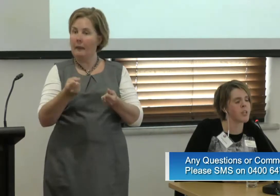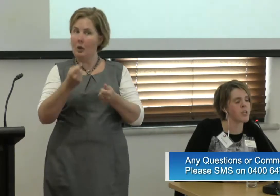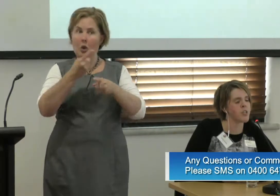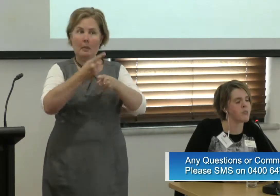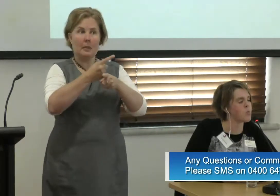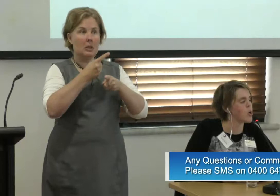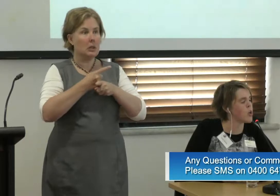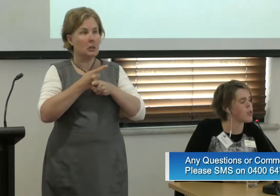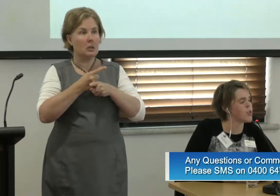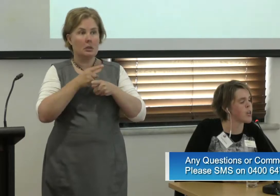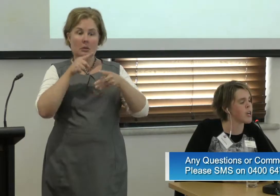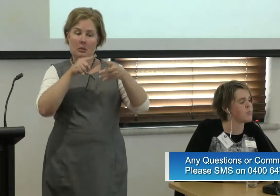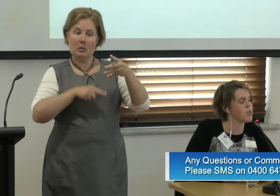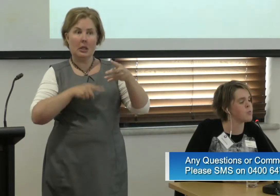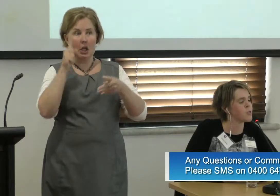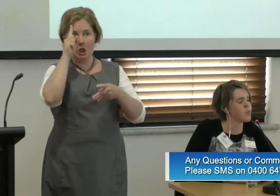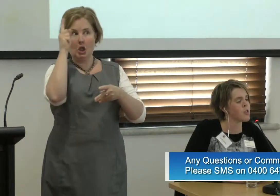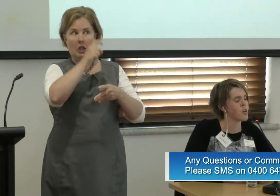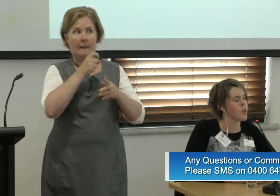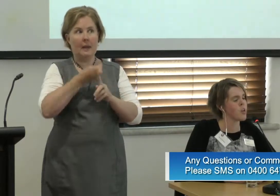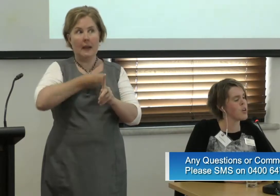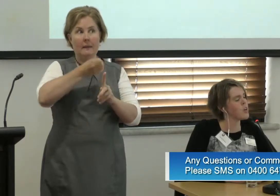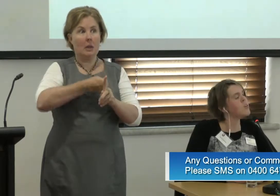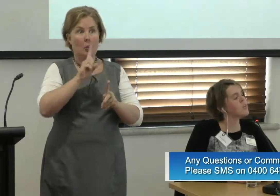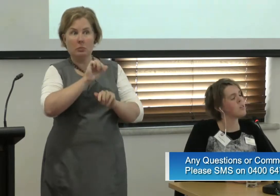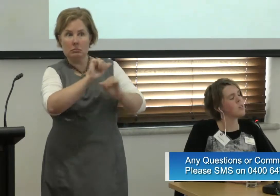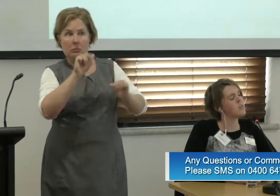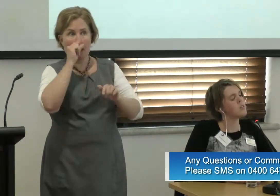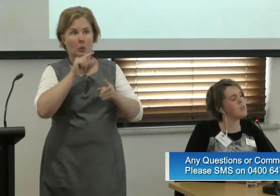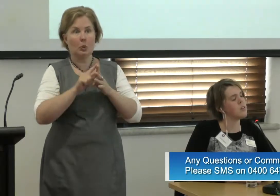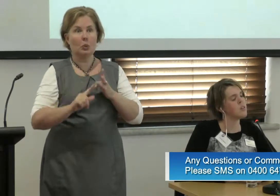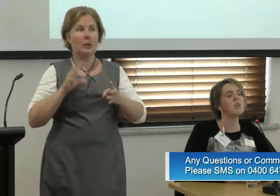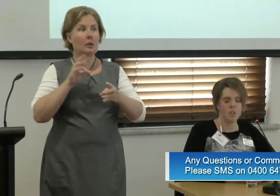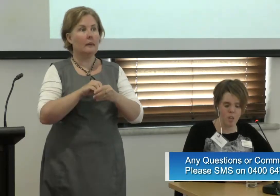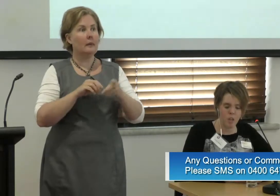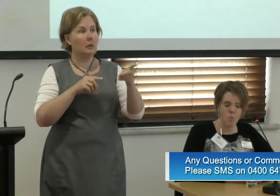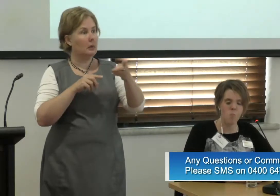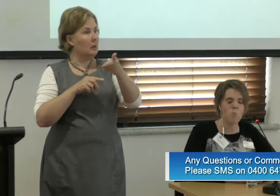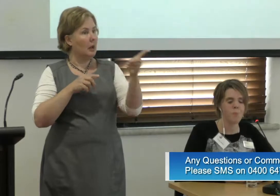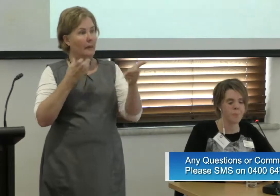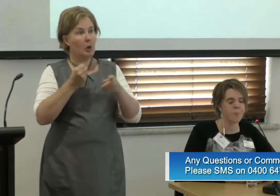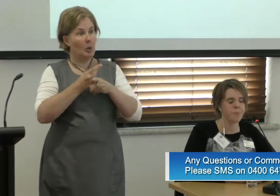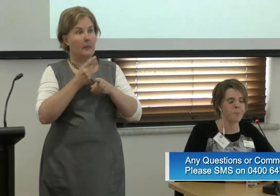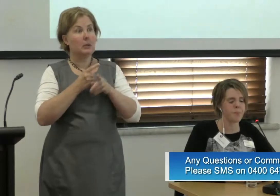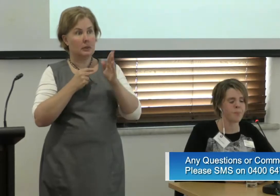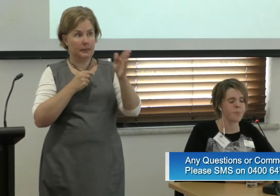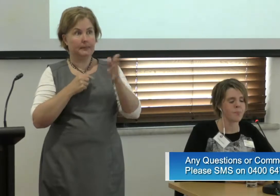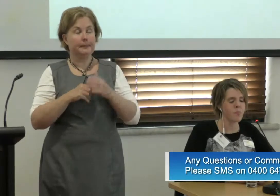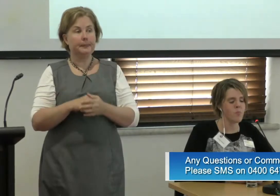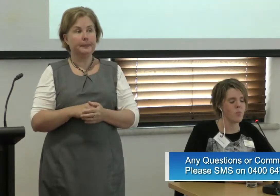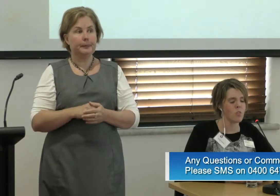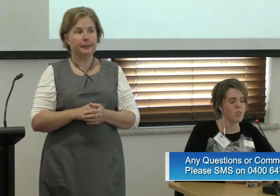advocacy initiatives and what you can do to get involved? Lauren, we have a comment from the last part. Yep. Yeah.